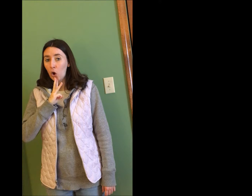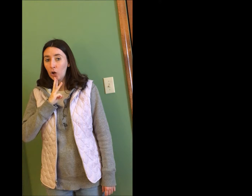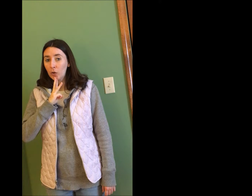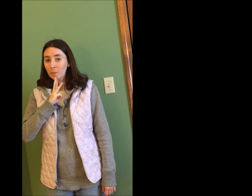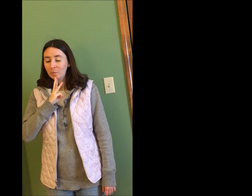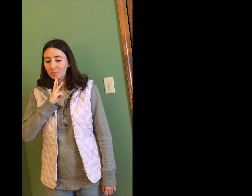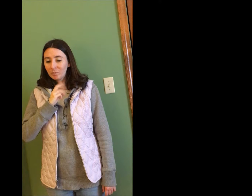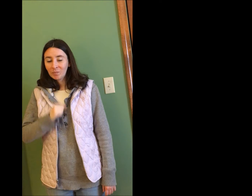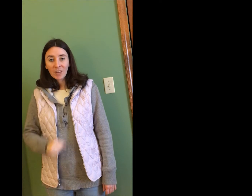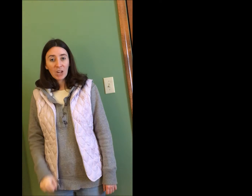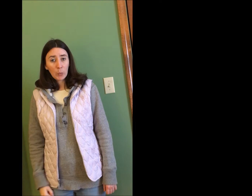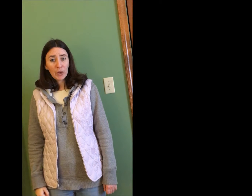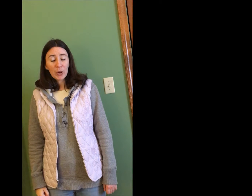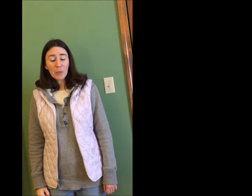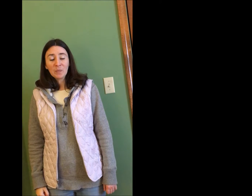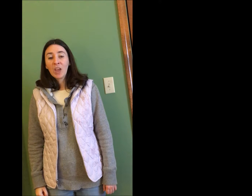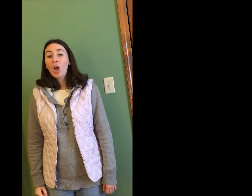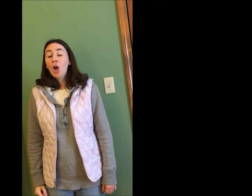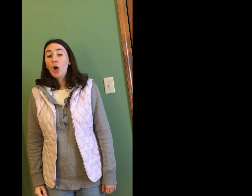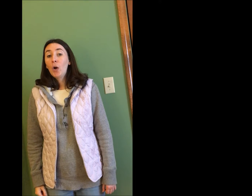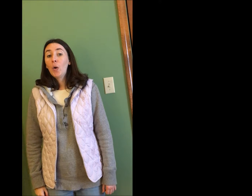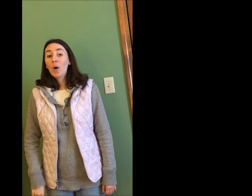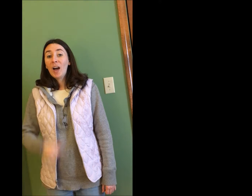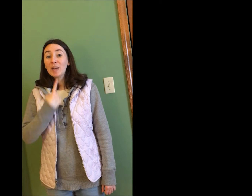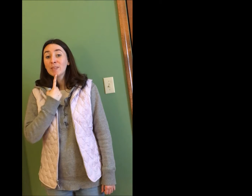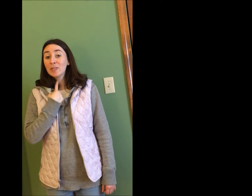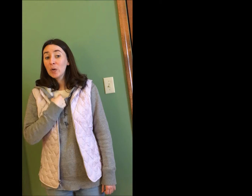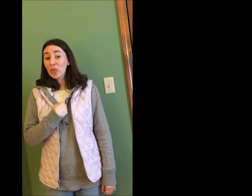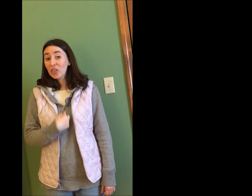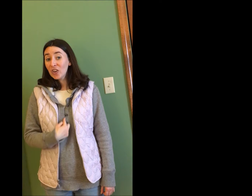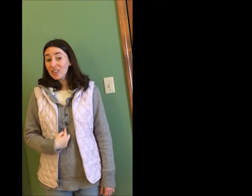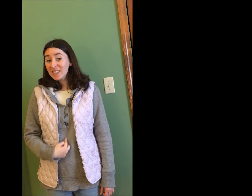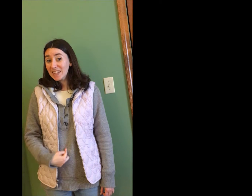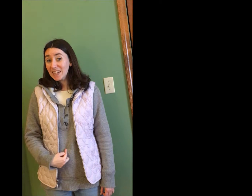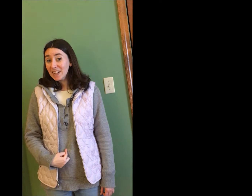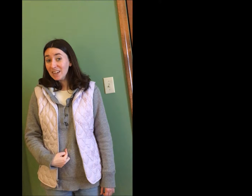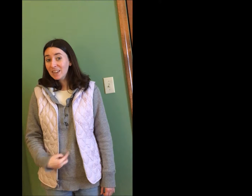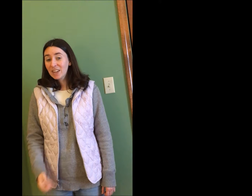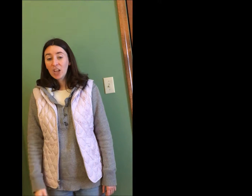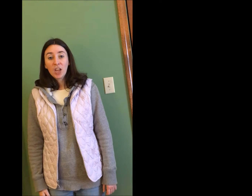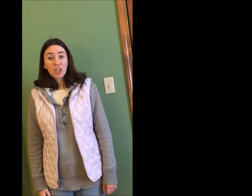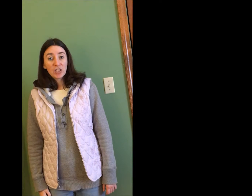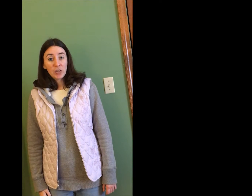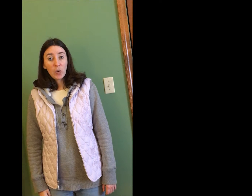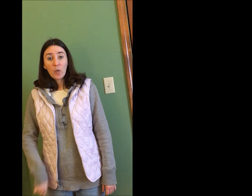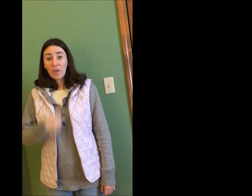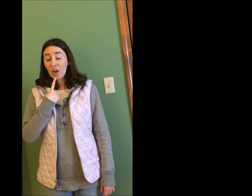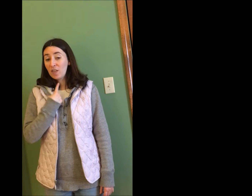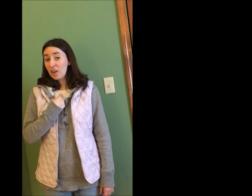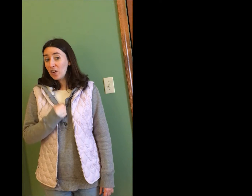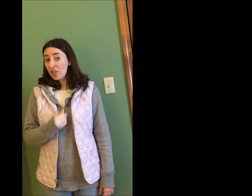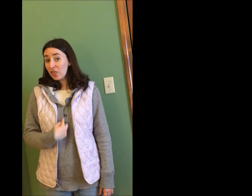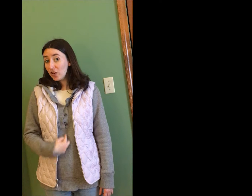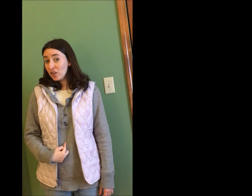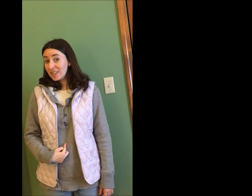water. Here we go. Oh, I'm so thirsty. So very, very